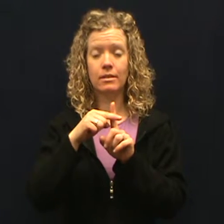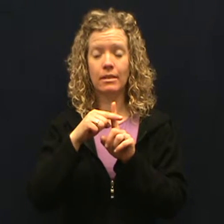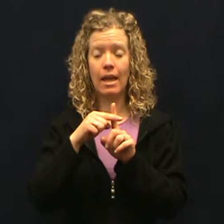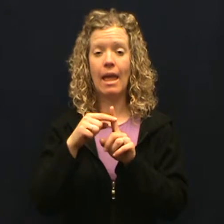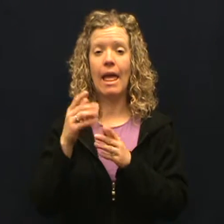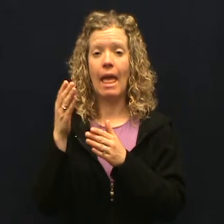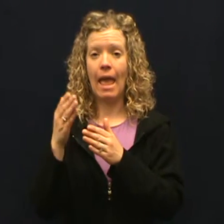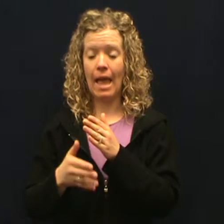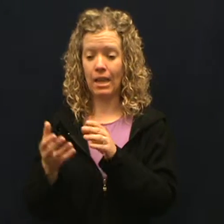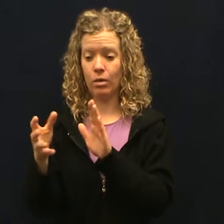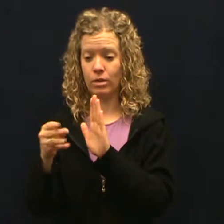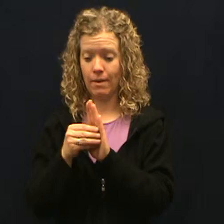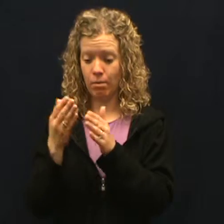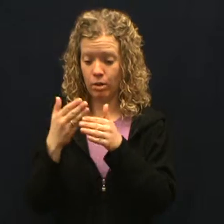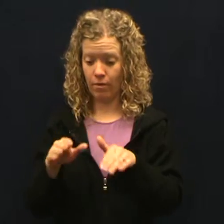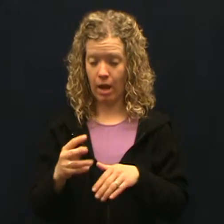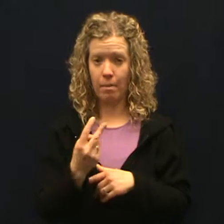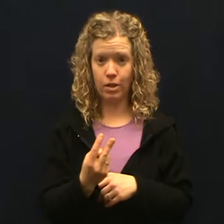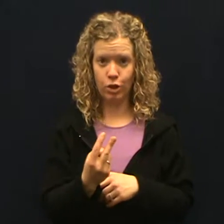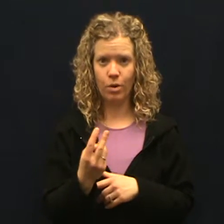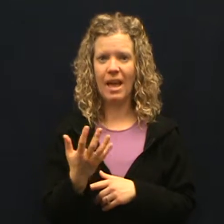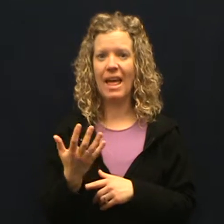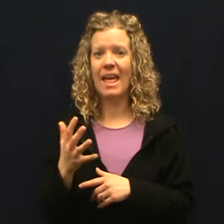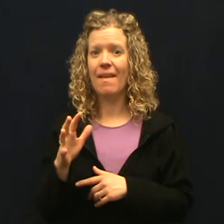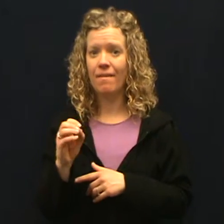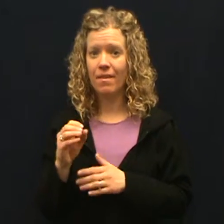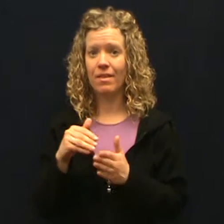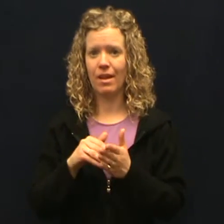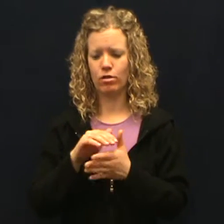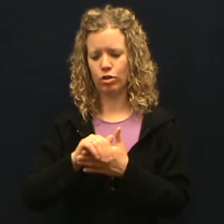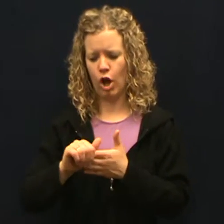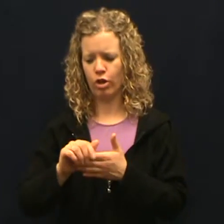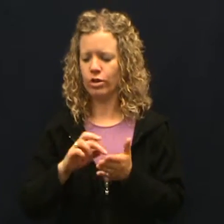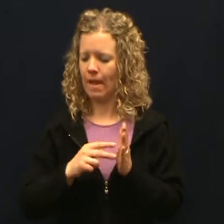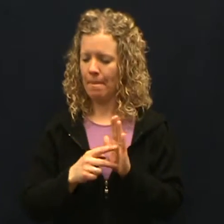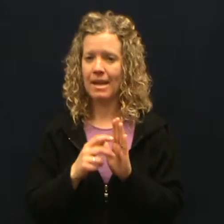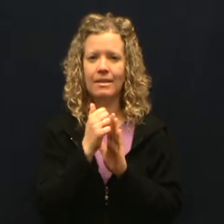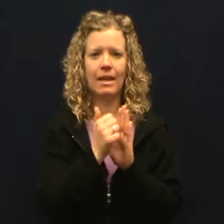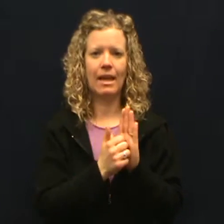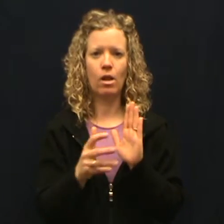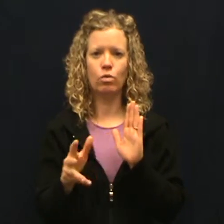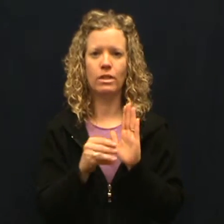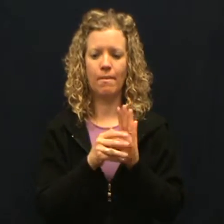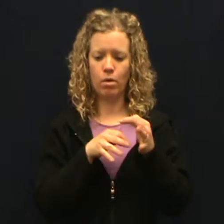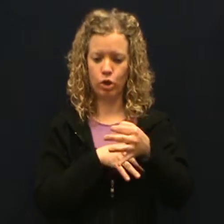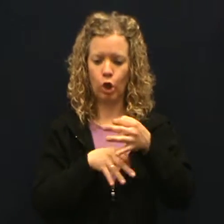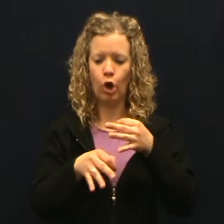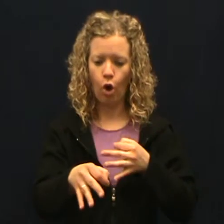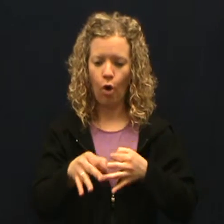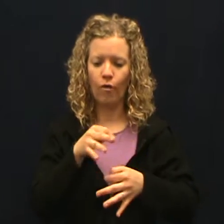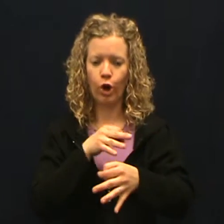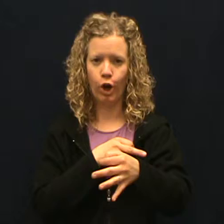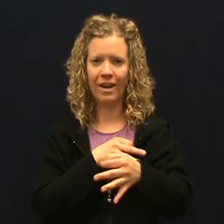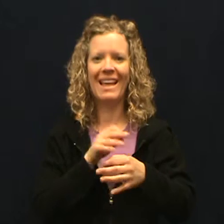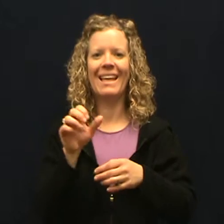of $50,000. That tells us that our accounts receivable turnover ratio is 10 times that